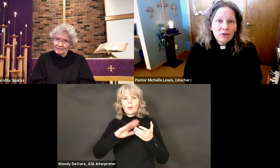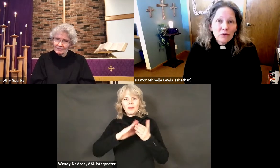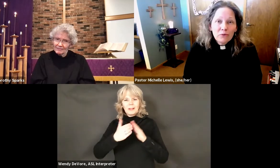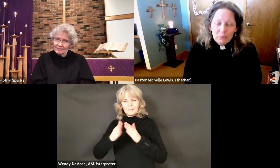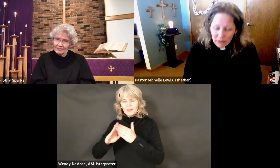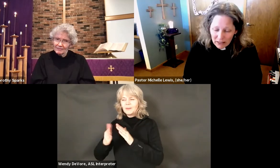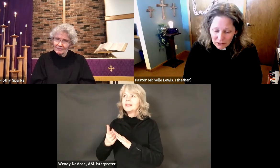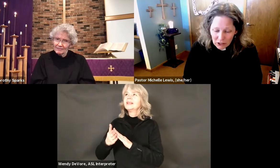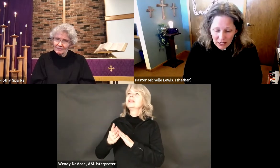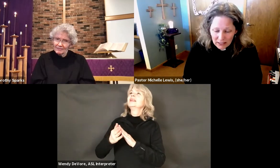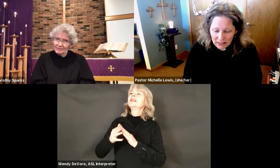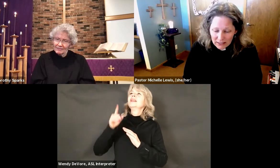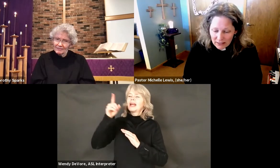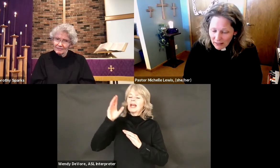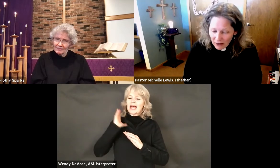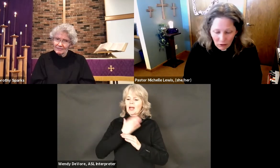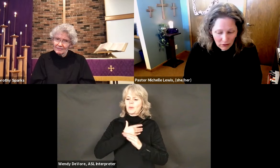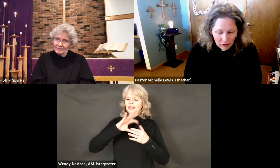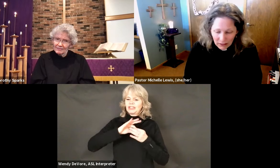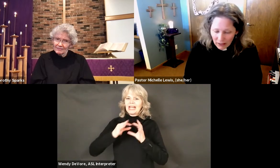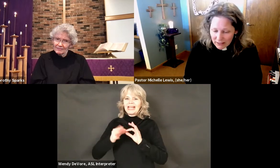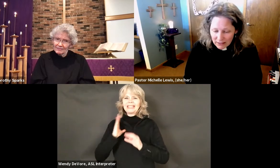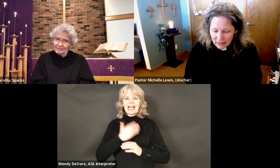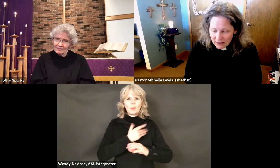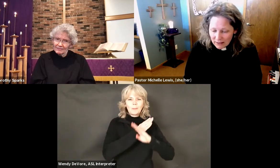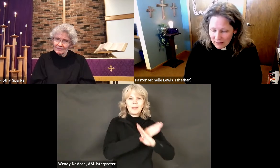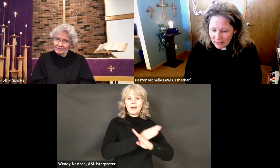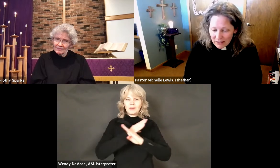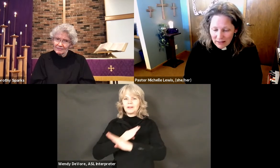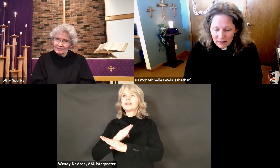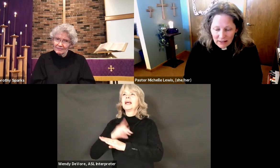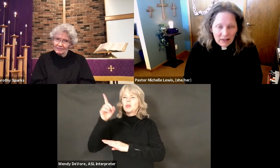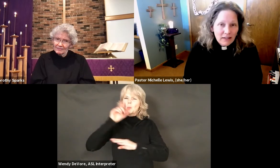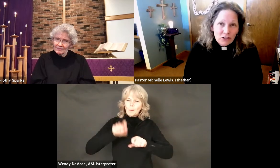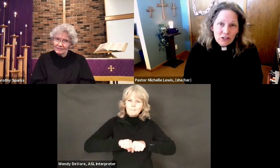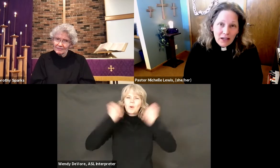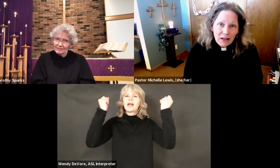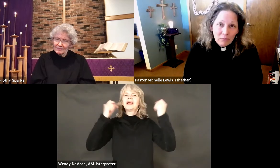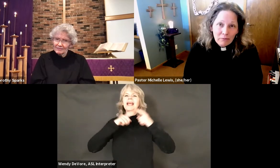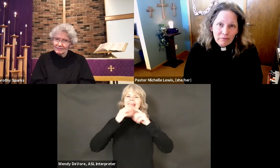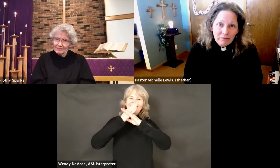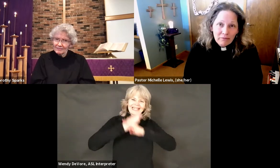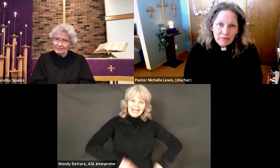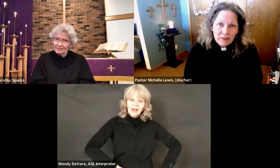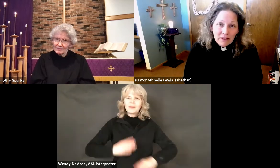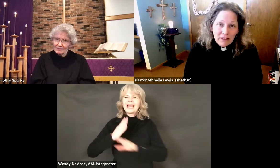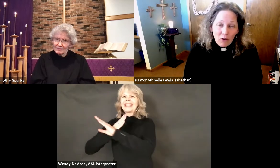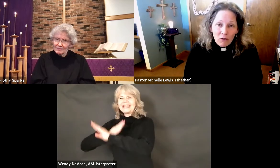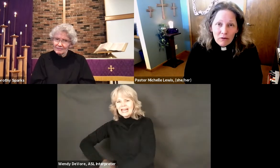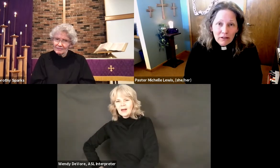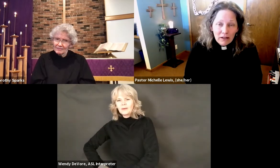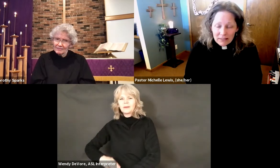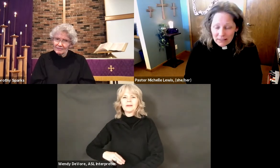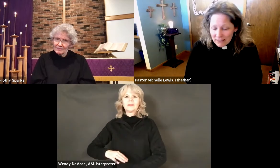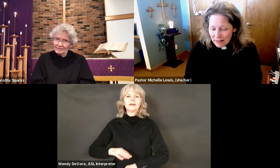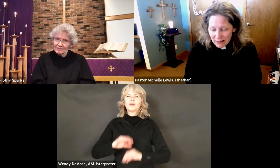that you would break the chains that hold us in shame, that